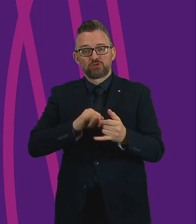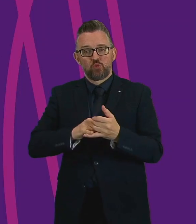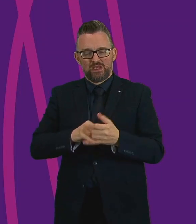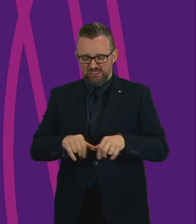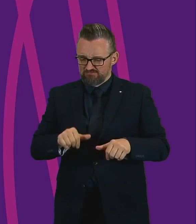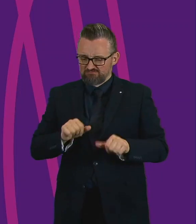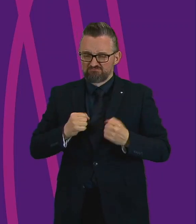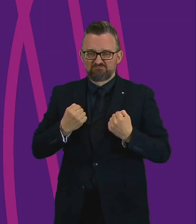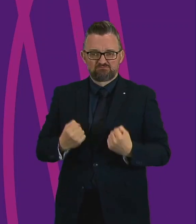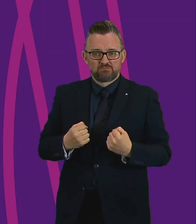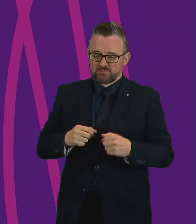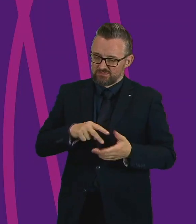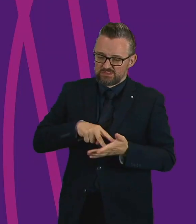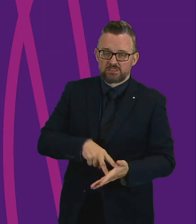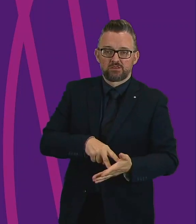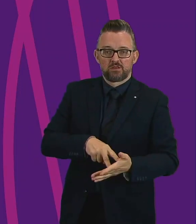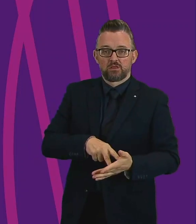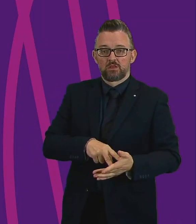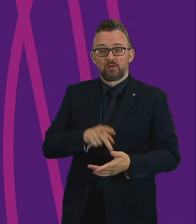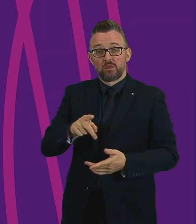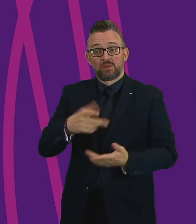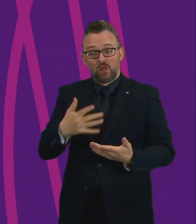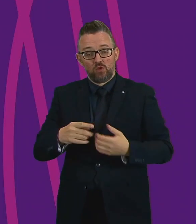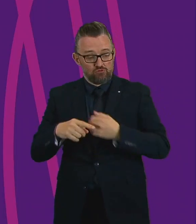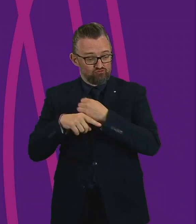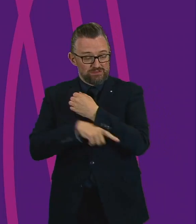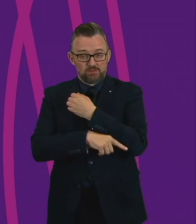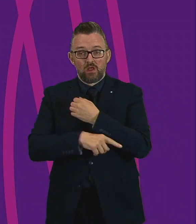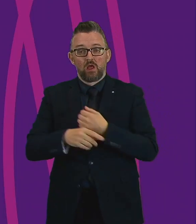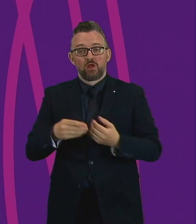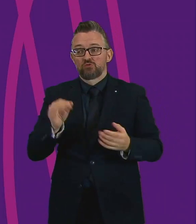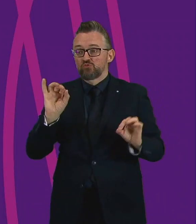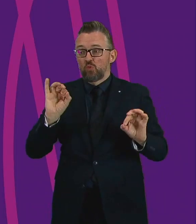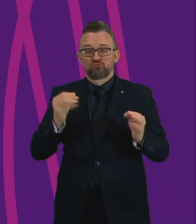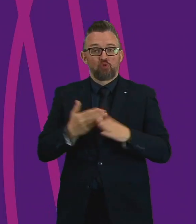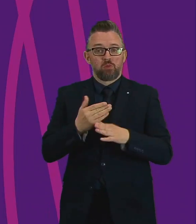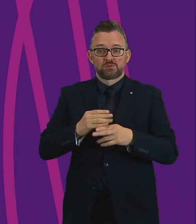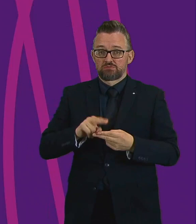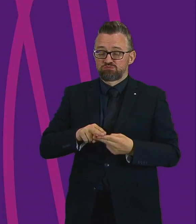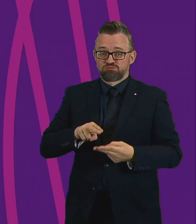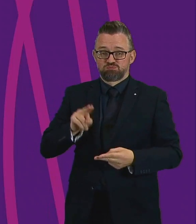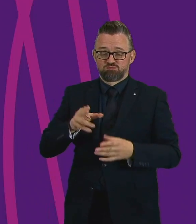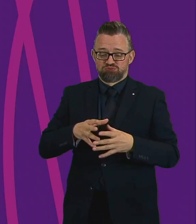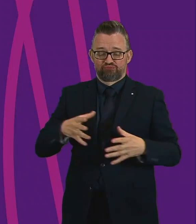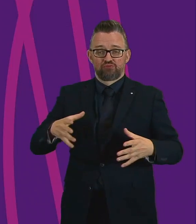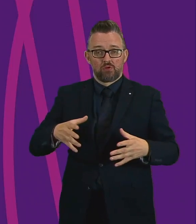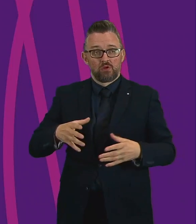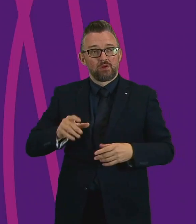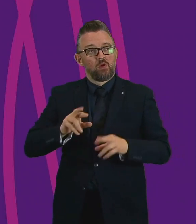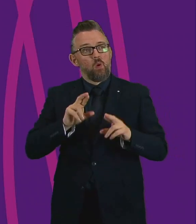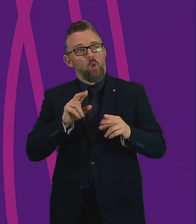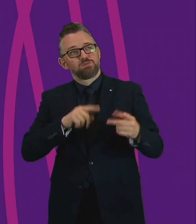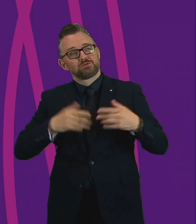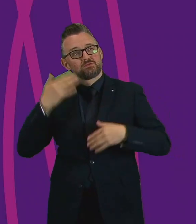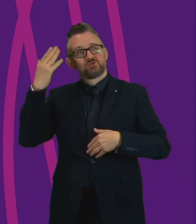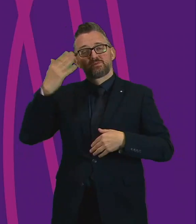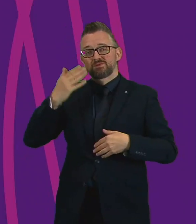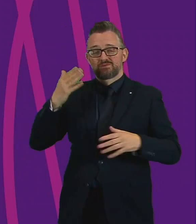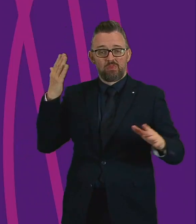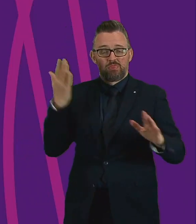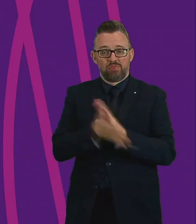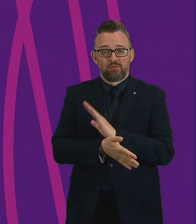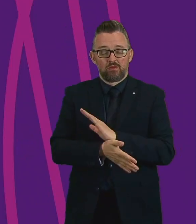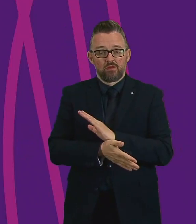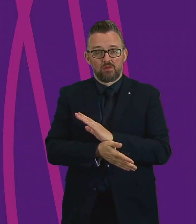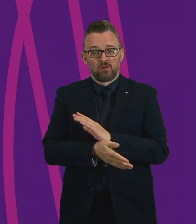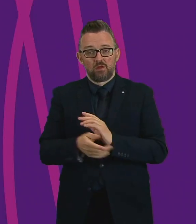heels. We are in deep recession with unemployment rising steadily, lives ruined, hopes and dreams dashed. Saving lives has been our